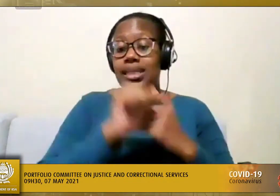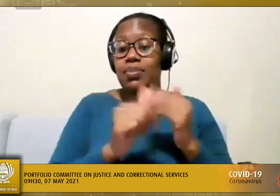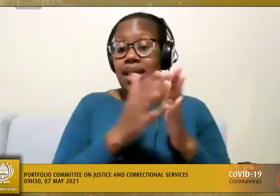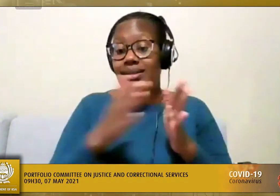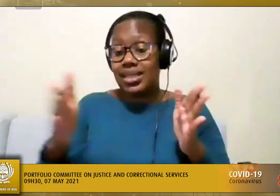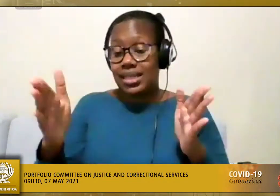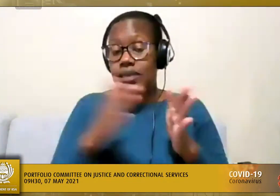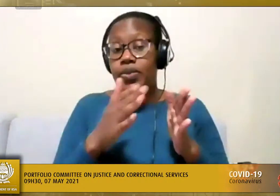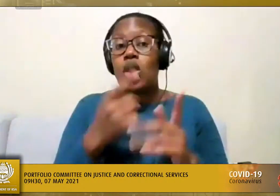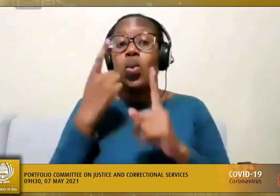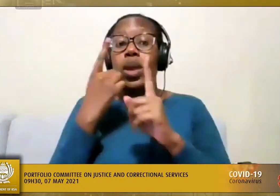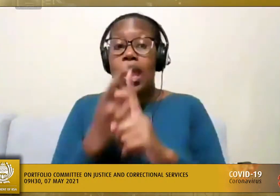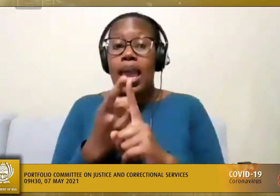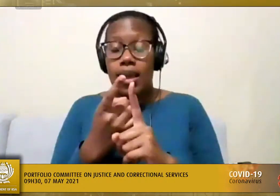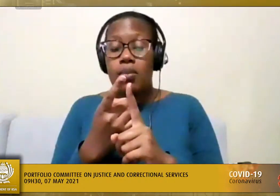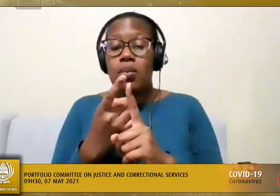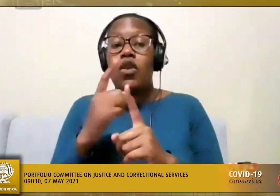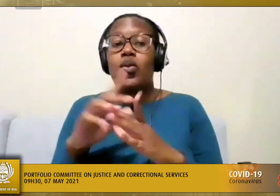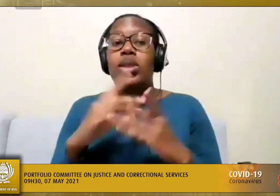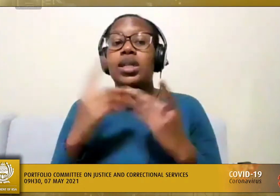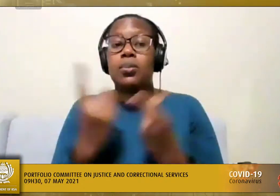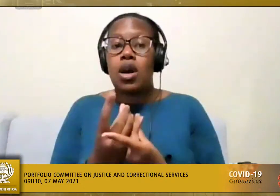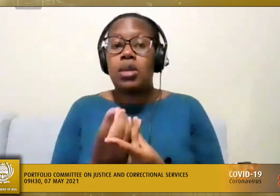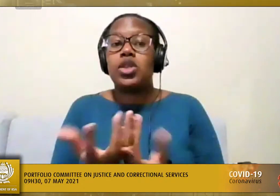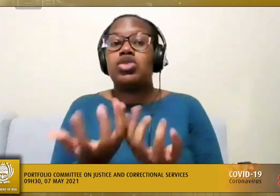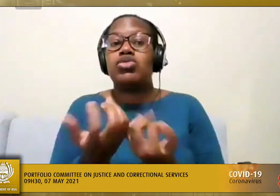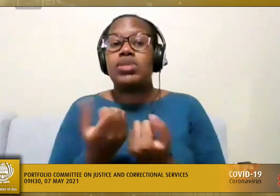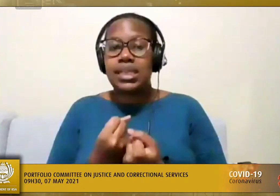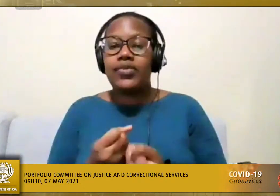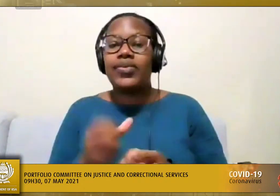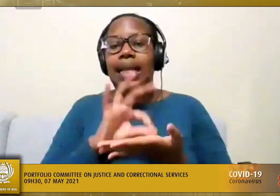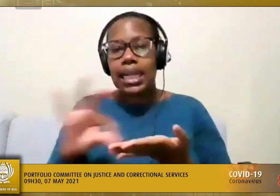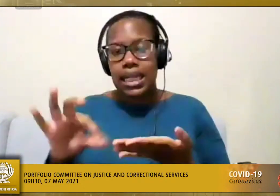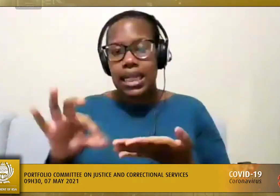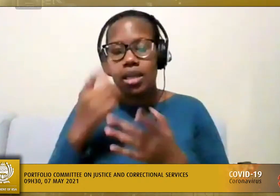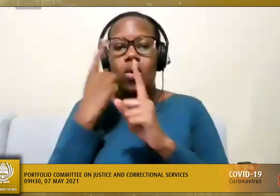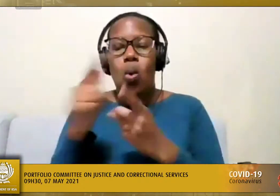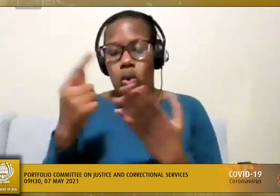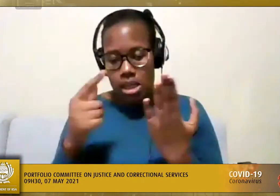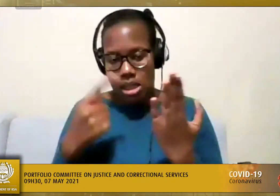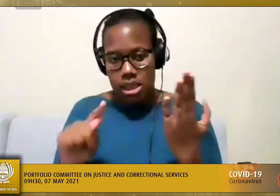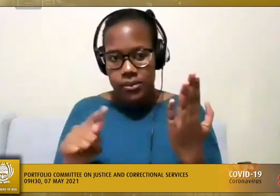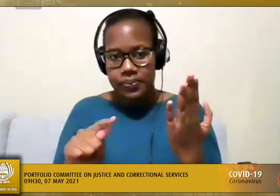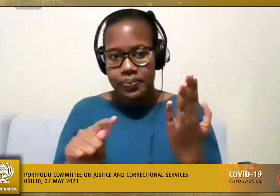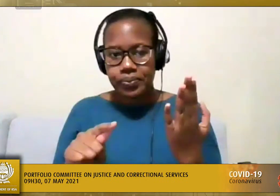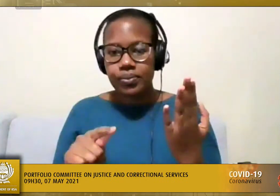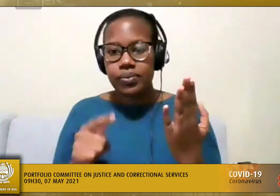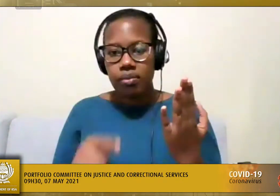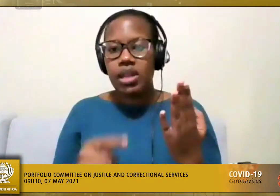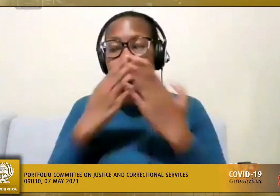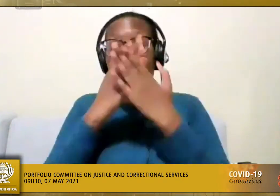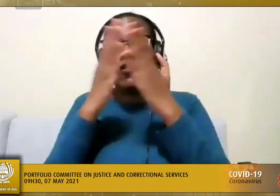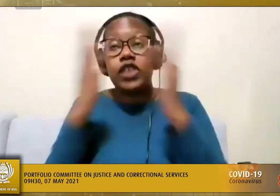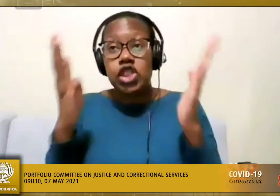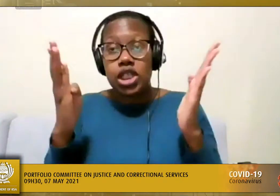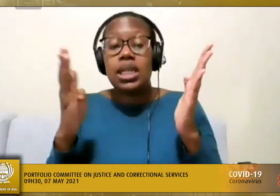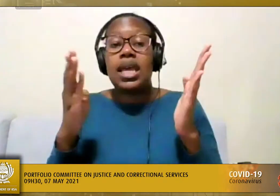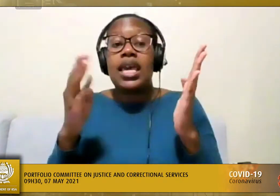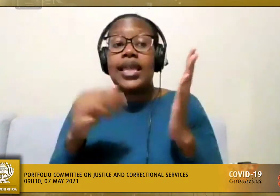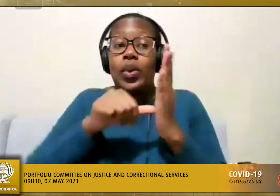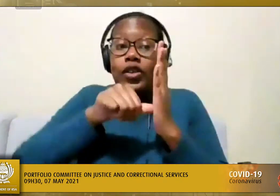have the department receive a clean audit so this is the vision we have impressed on all the colleagues in Senior